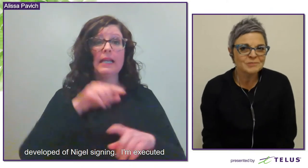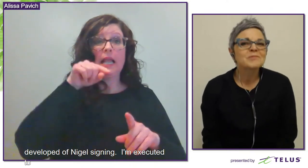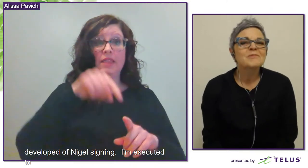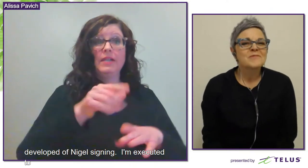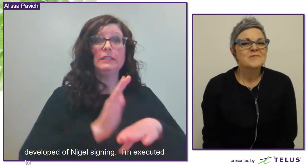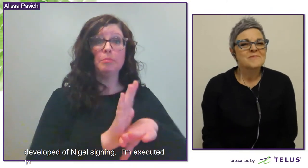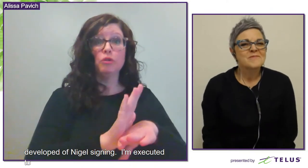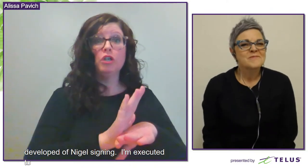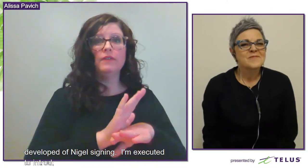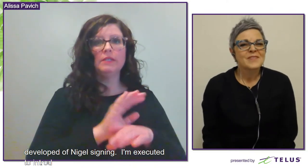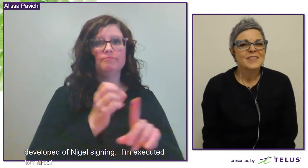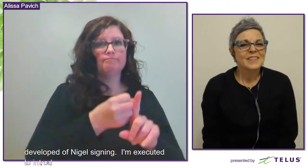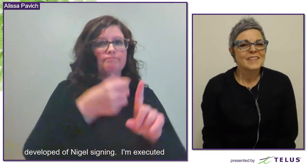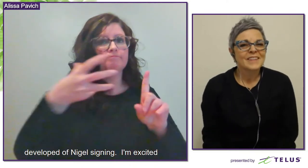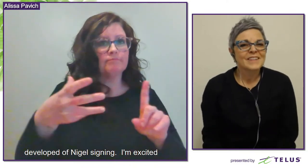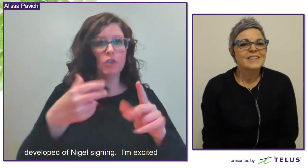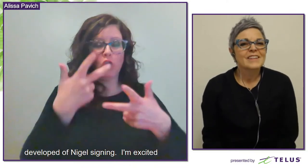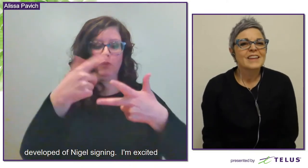Nigel?